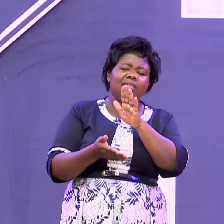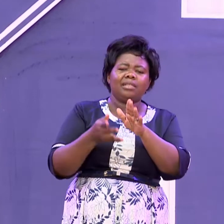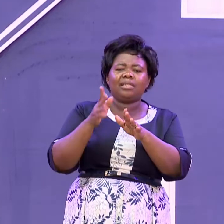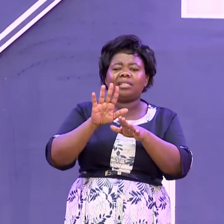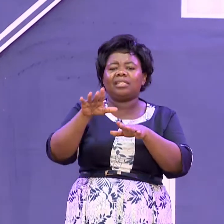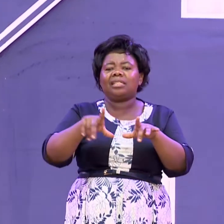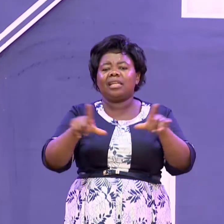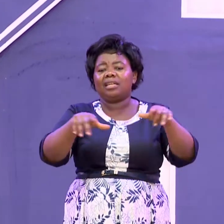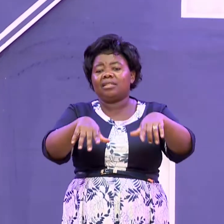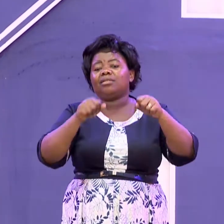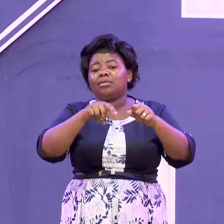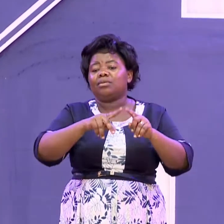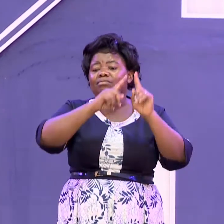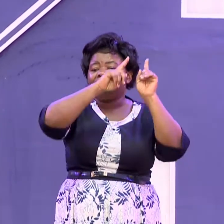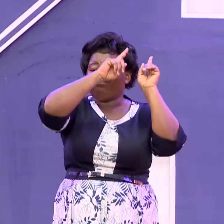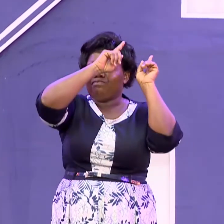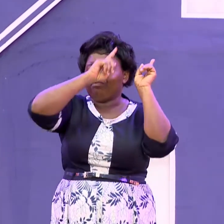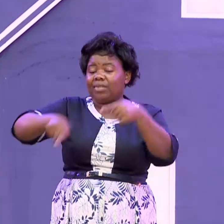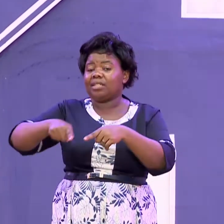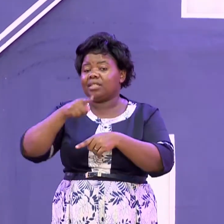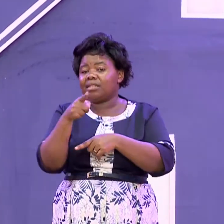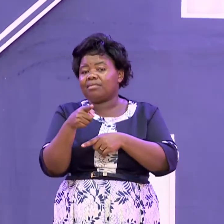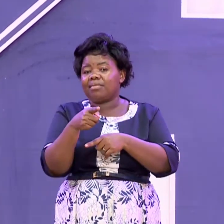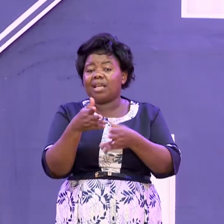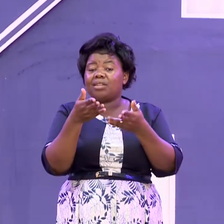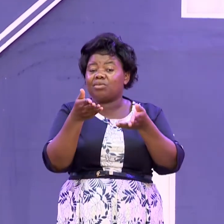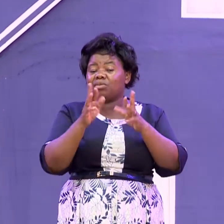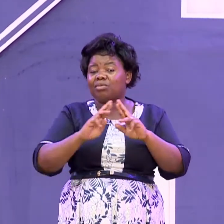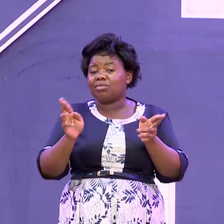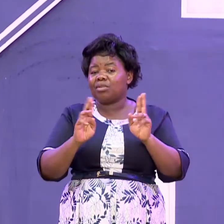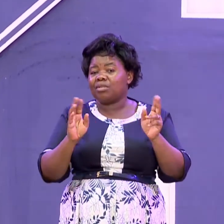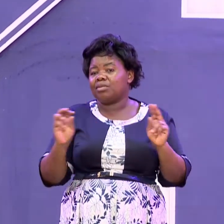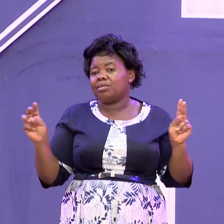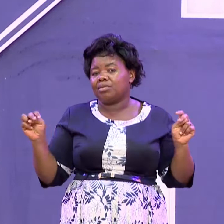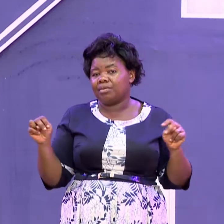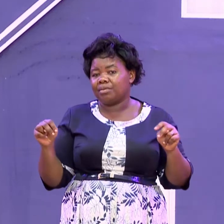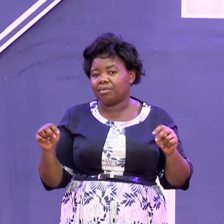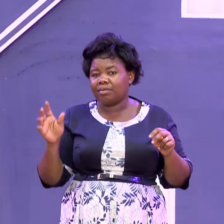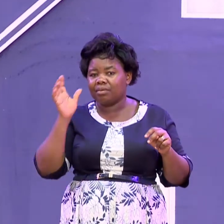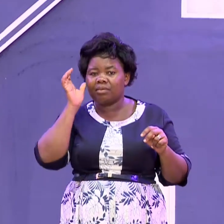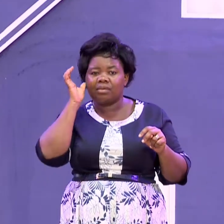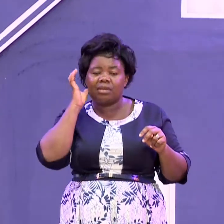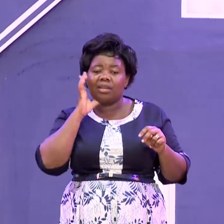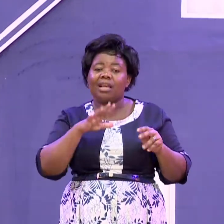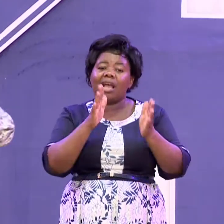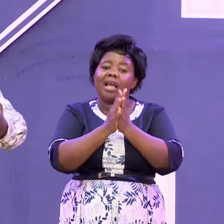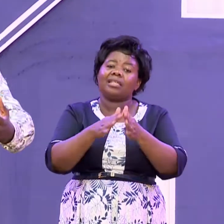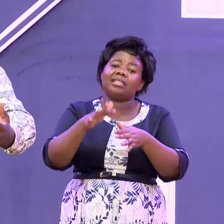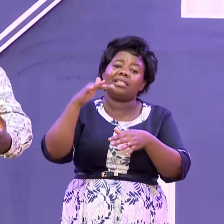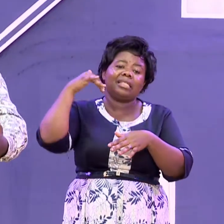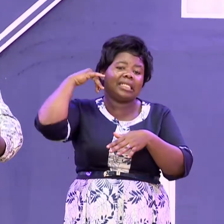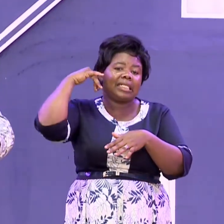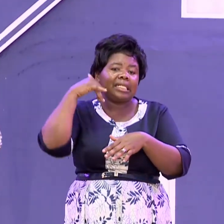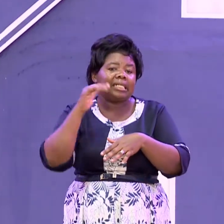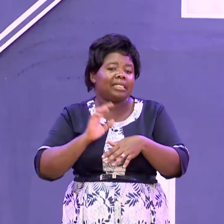when her things were being thrown out. Ngatachetegekedde. He had not prepared for it. Natukubira omulanga. And